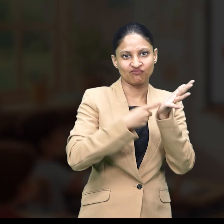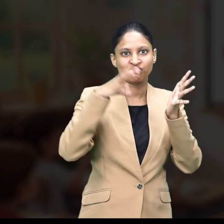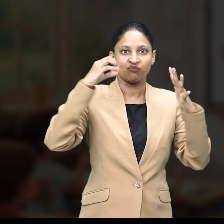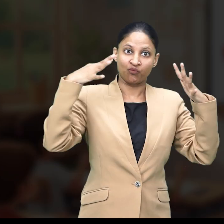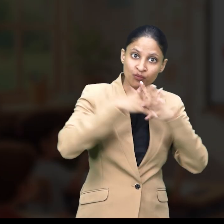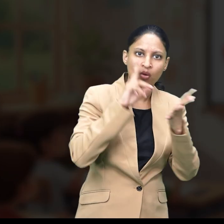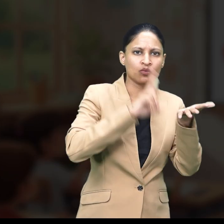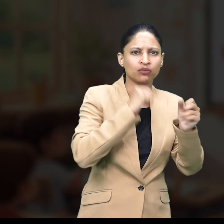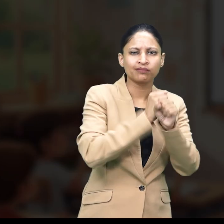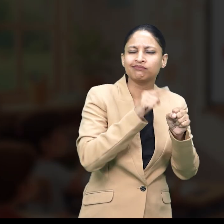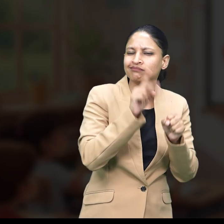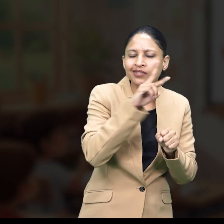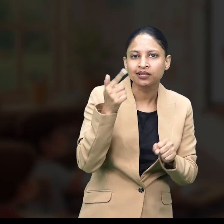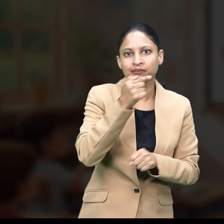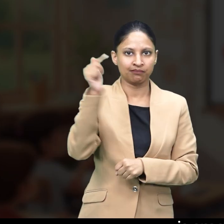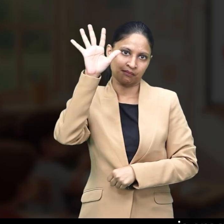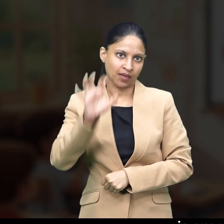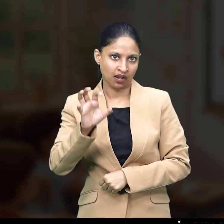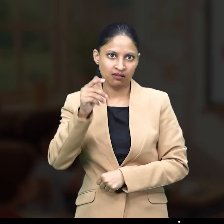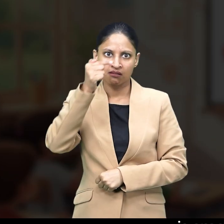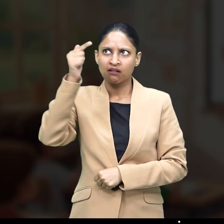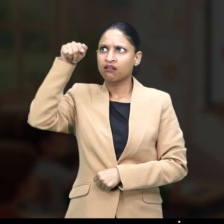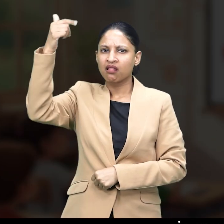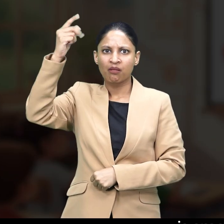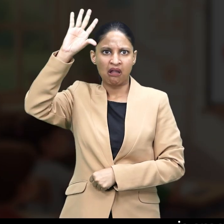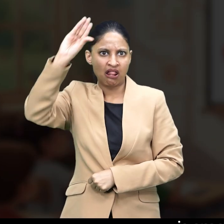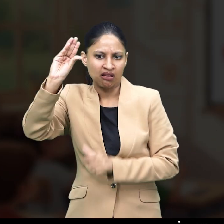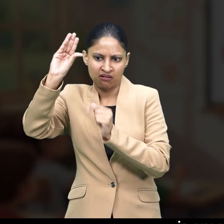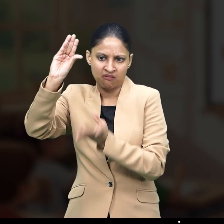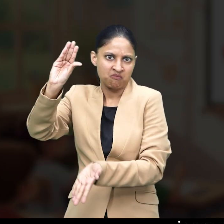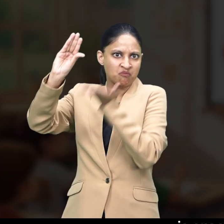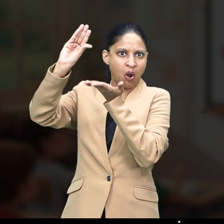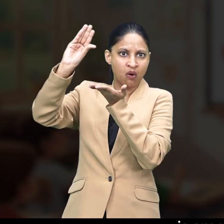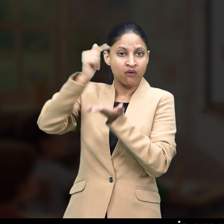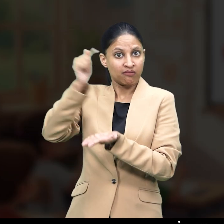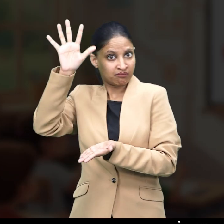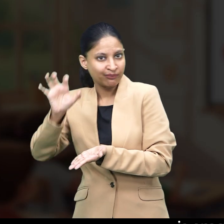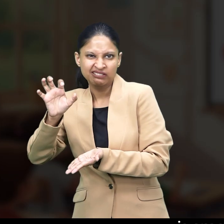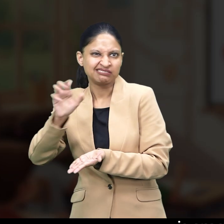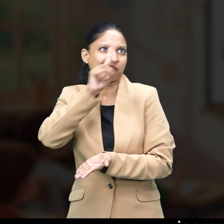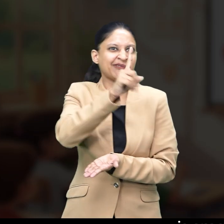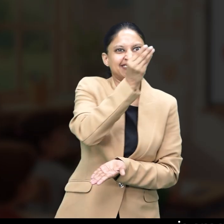Borrowing is used when the top digit is smaller than the bottom digit.